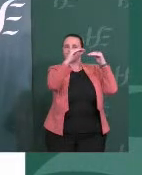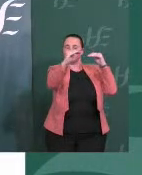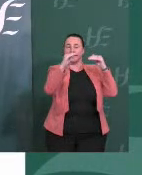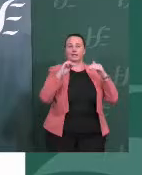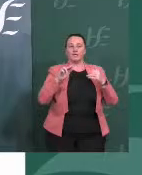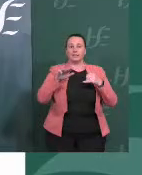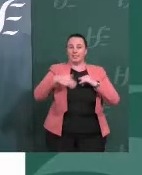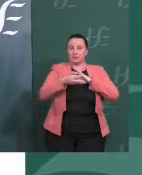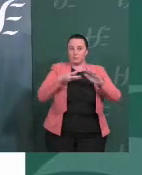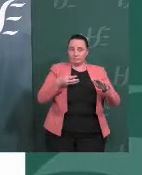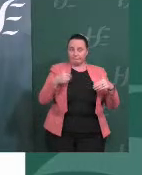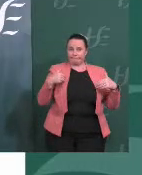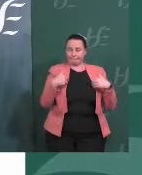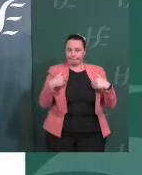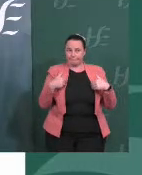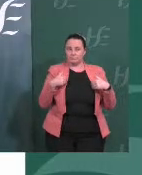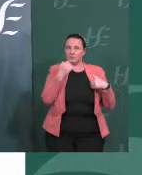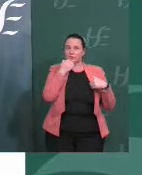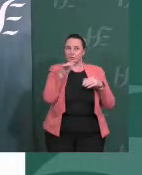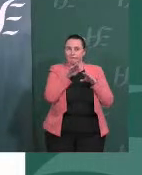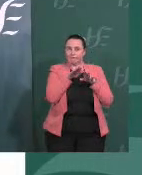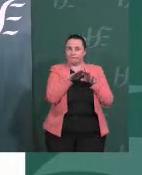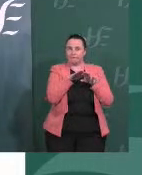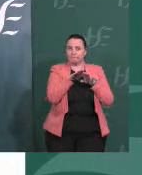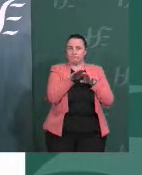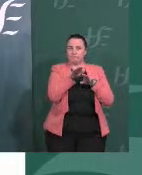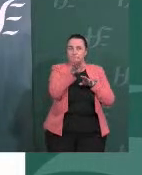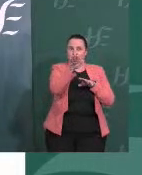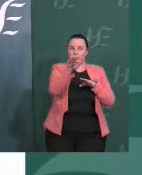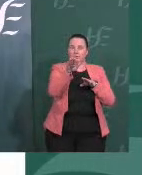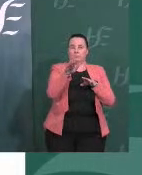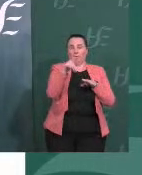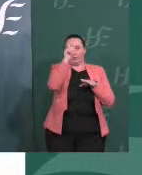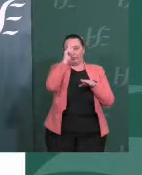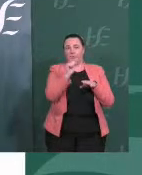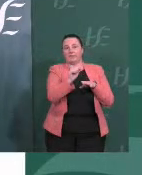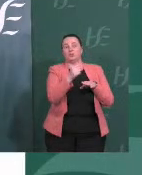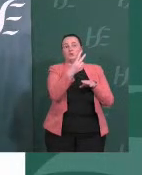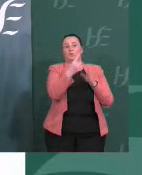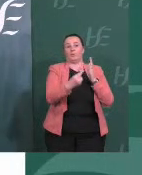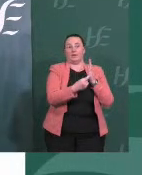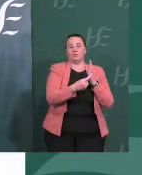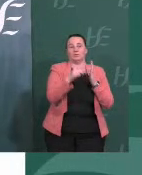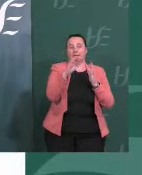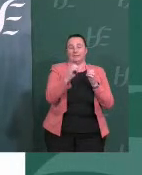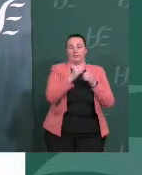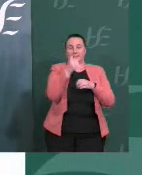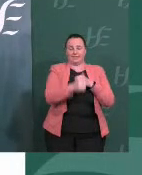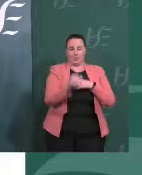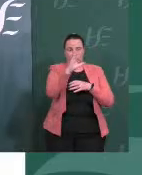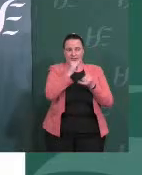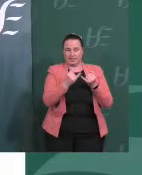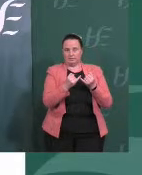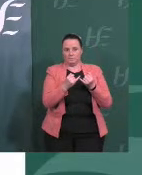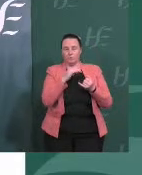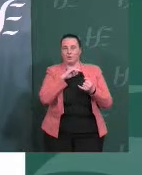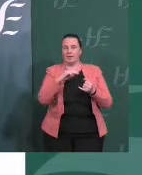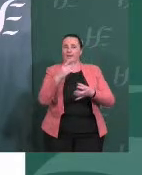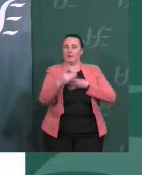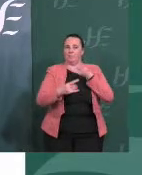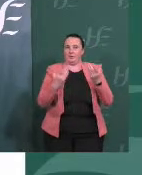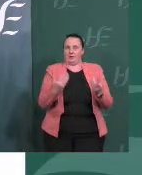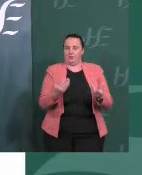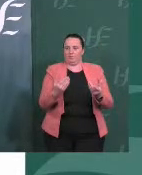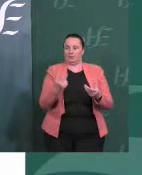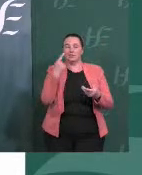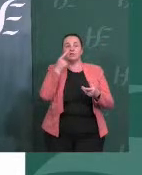we were worried that we would be reaching, it was possible we would be reaching 2,000 cases per day this week. It doesn't appear likely now. On